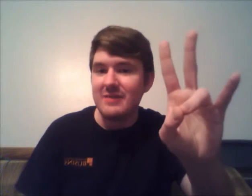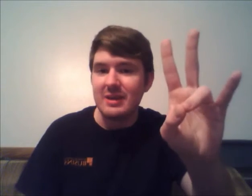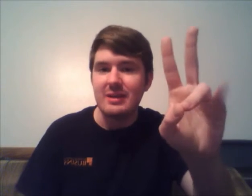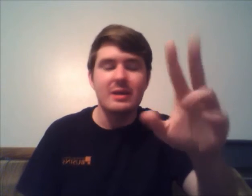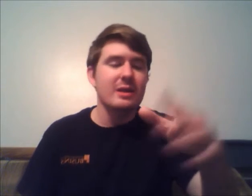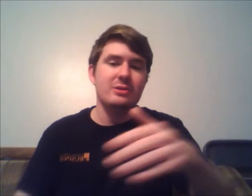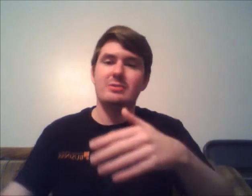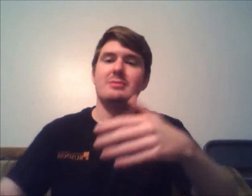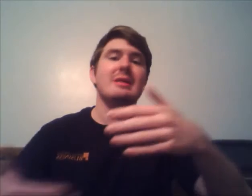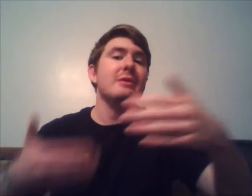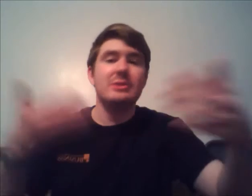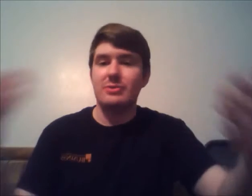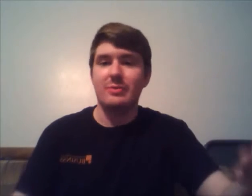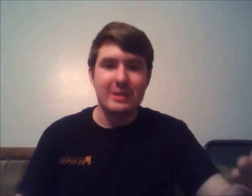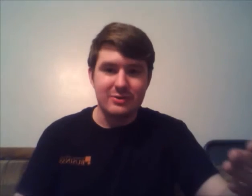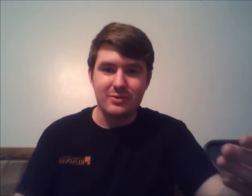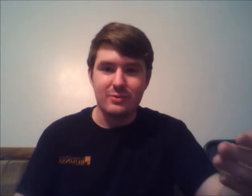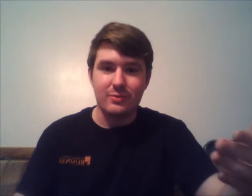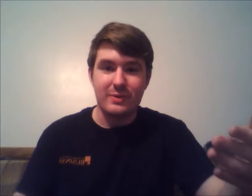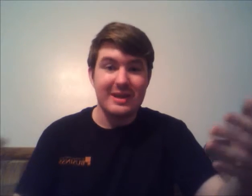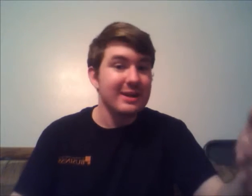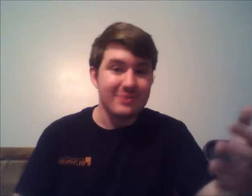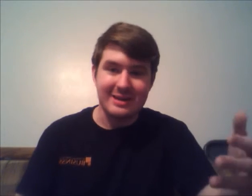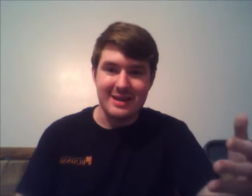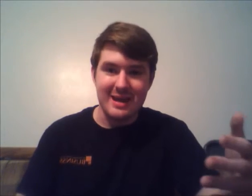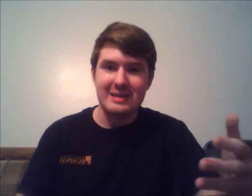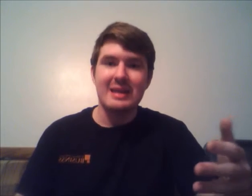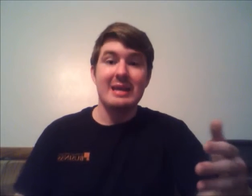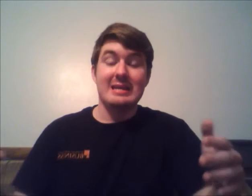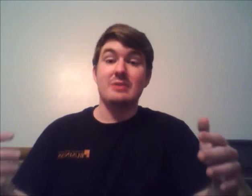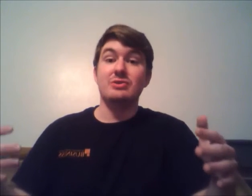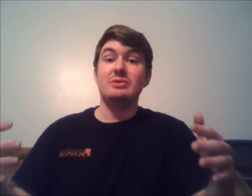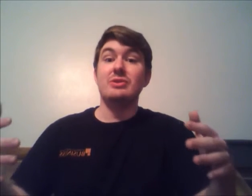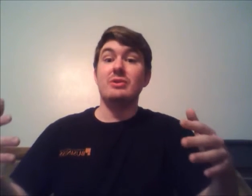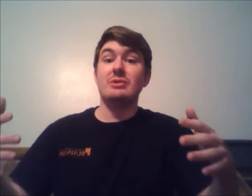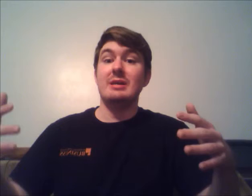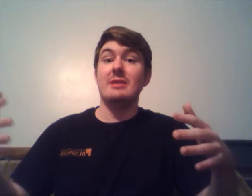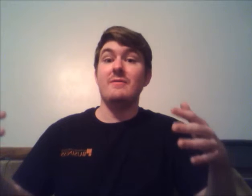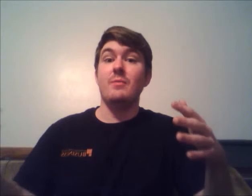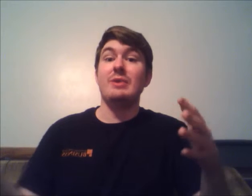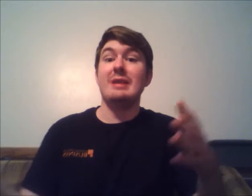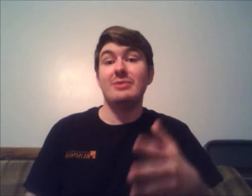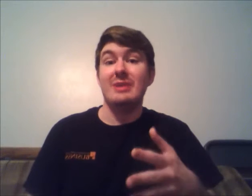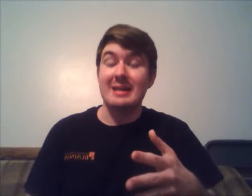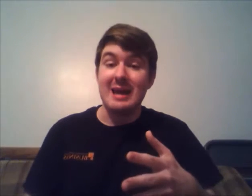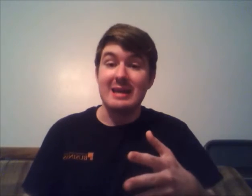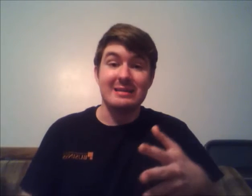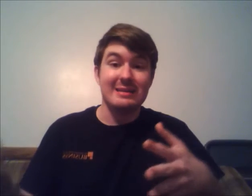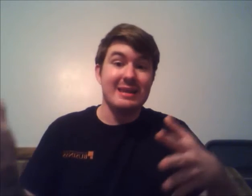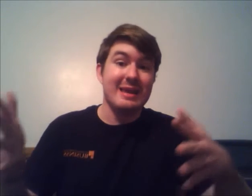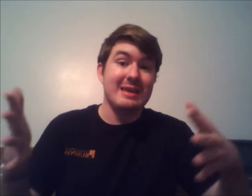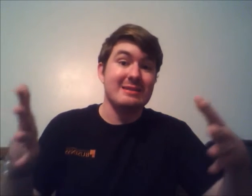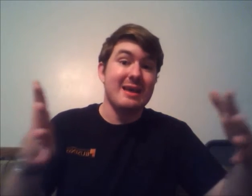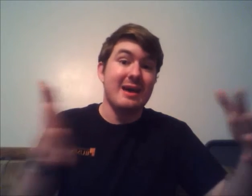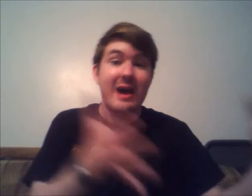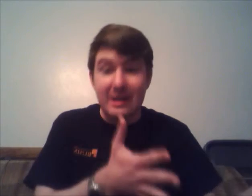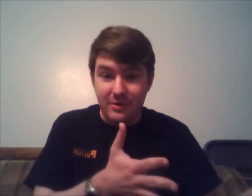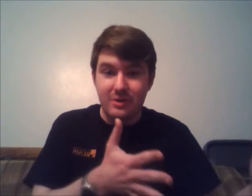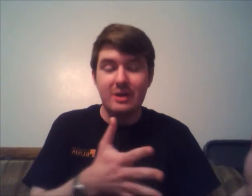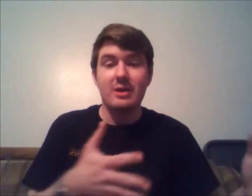367, that'll get you all the way to 999. Now to start from 999 and higher, we're